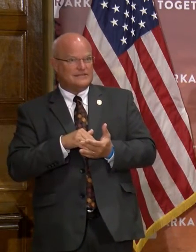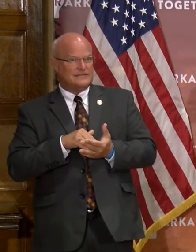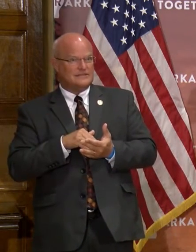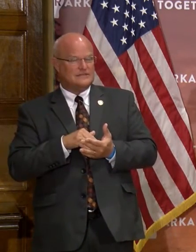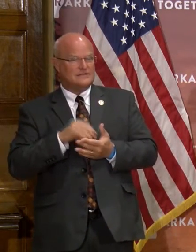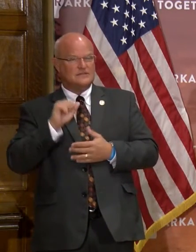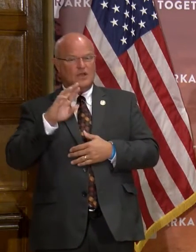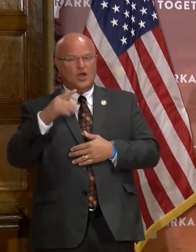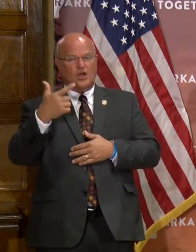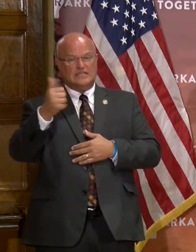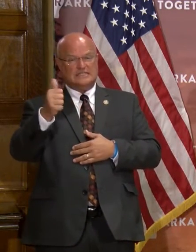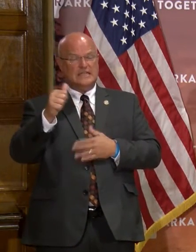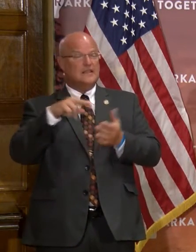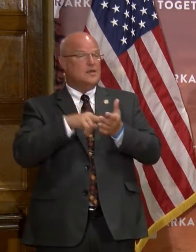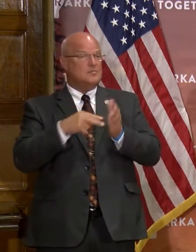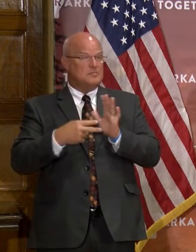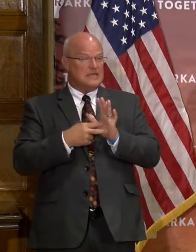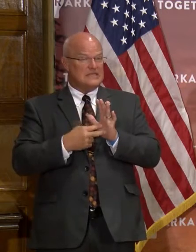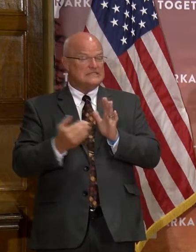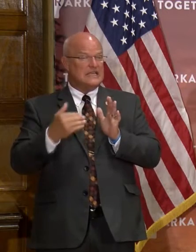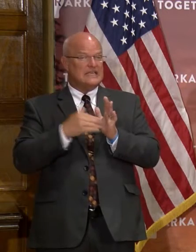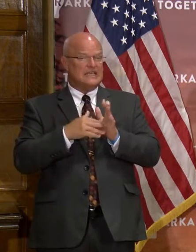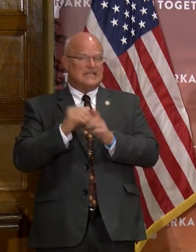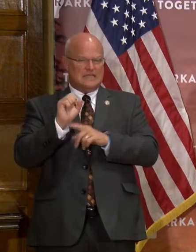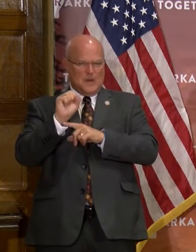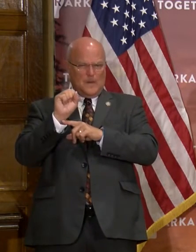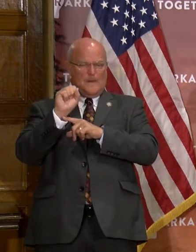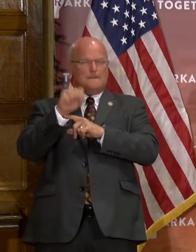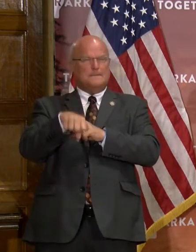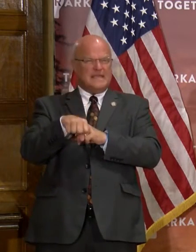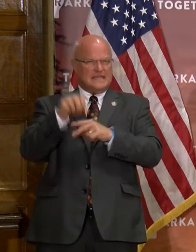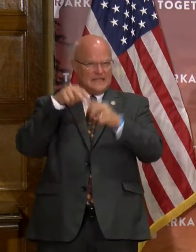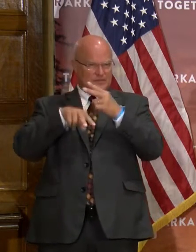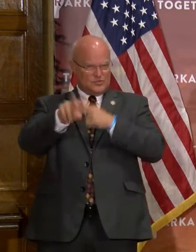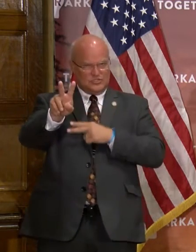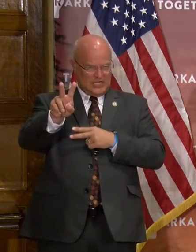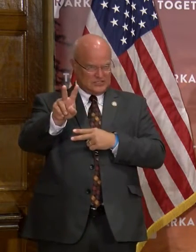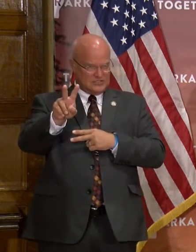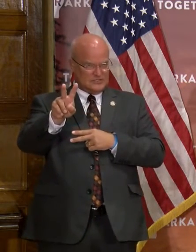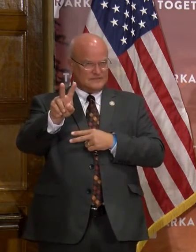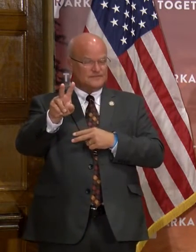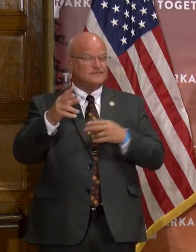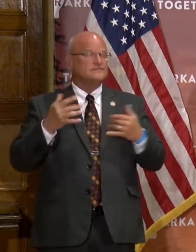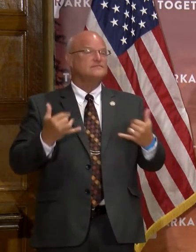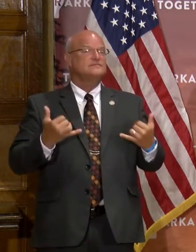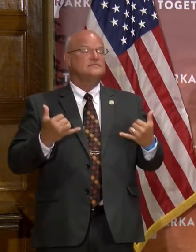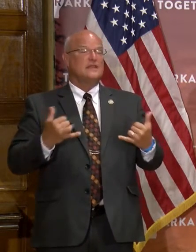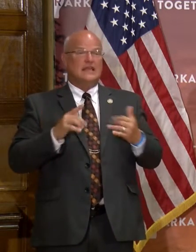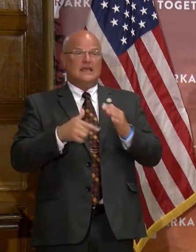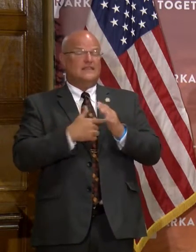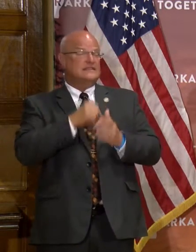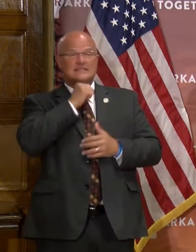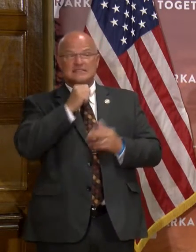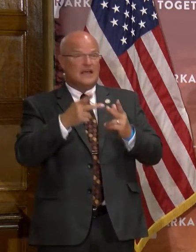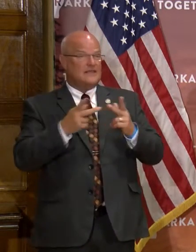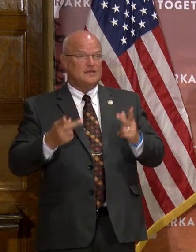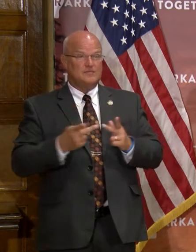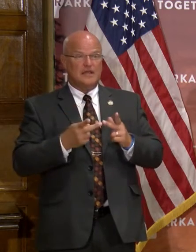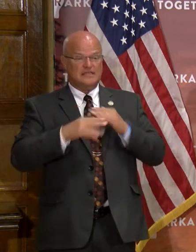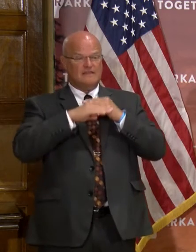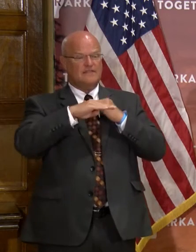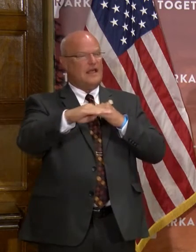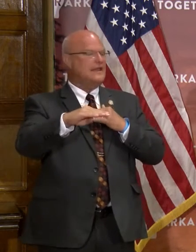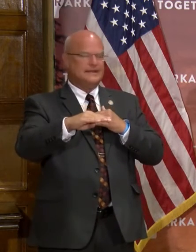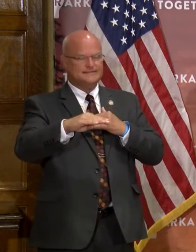on August 10th, which means, again, we're beating the curve and beating the projections. Now, this is not the place to flatten